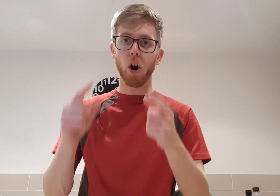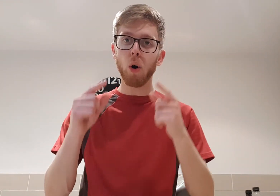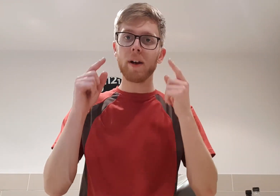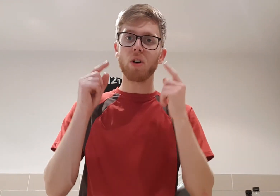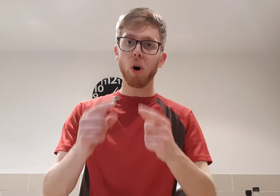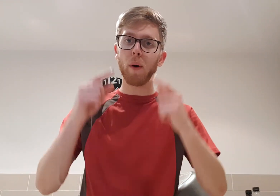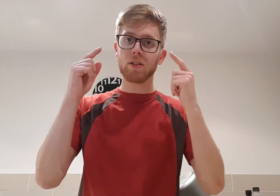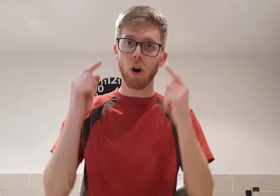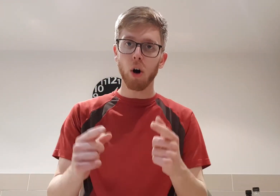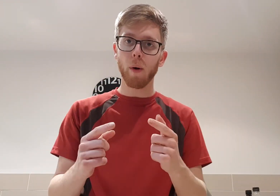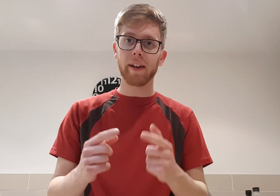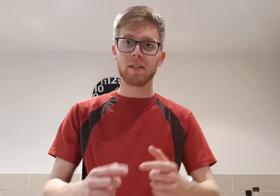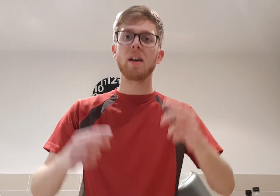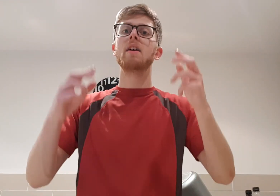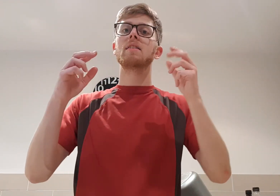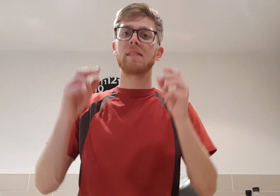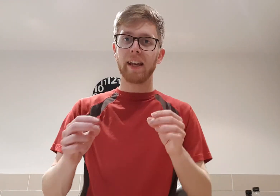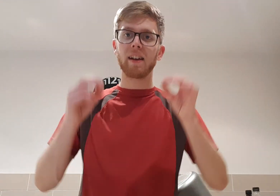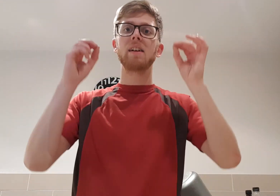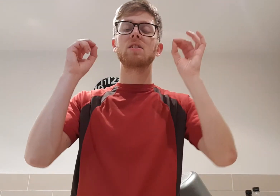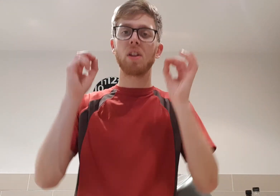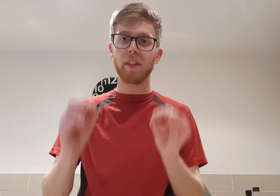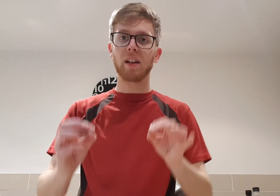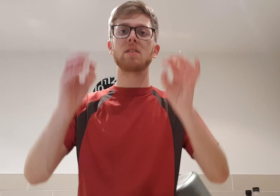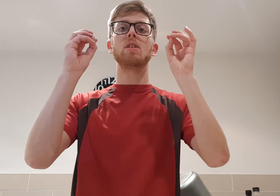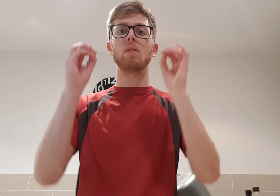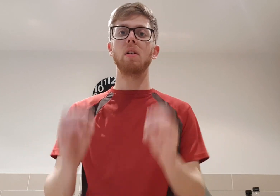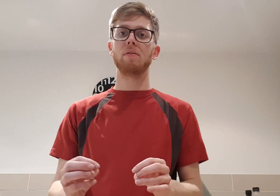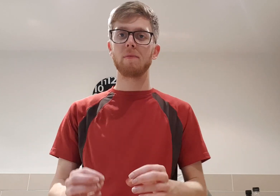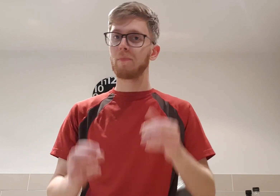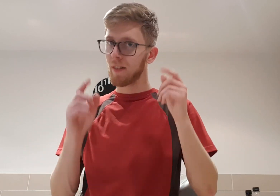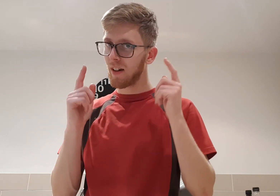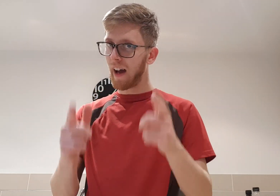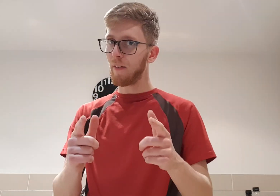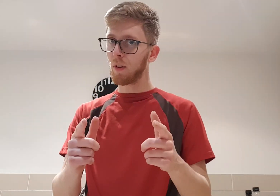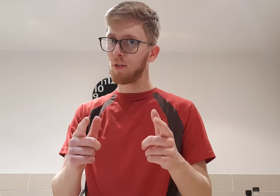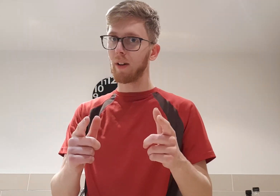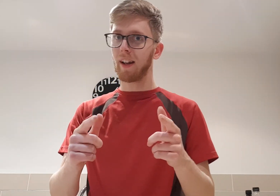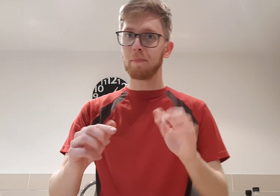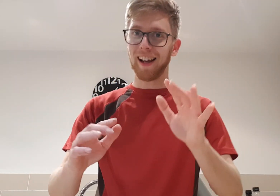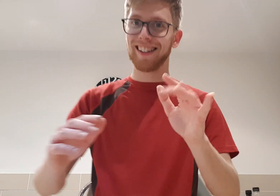always, always, always stick to the things that you love. Have a wonderful weekend. Bye.